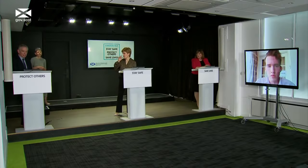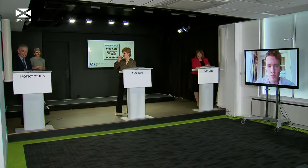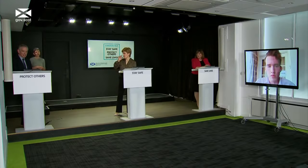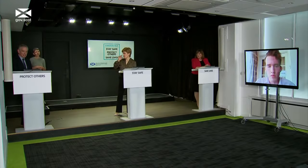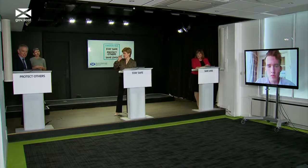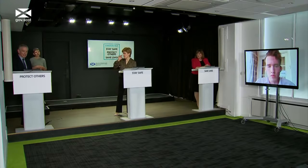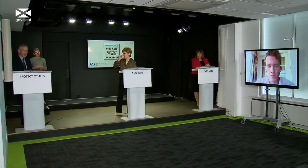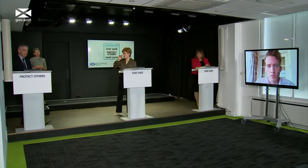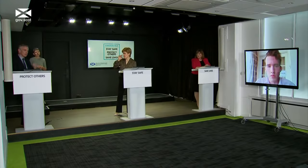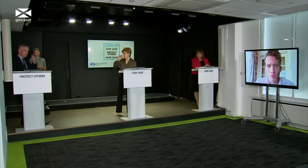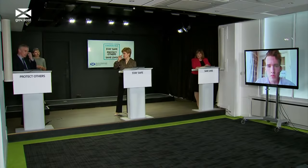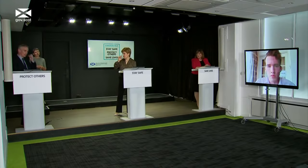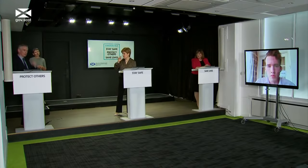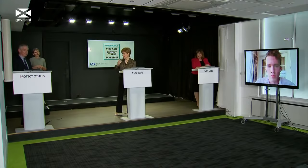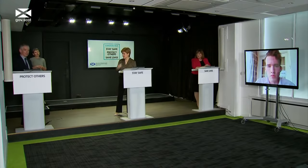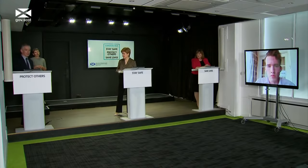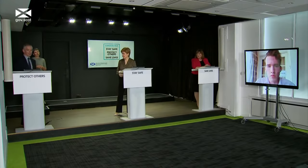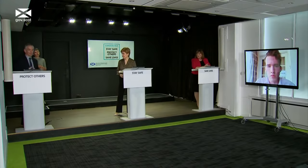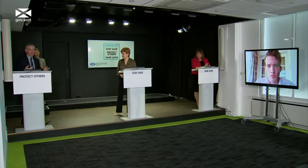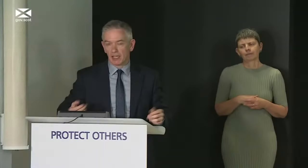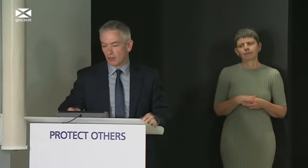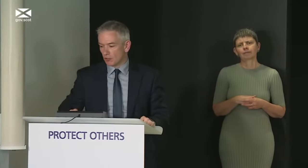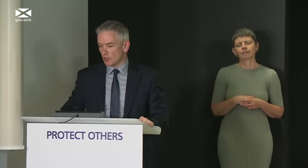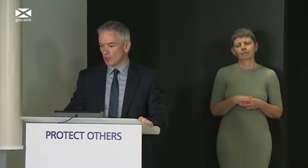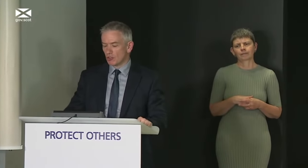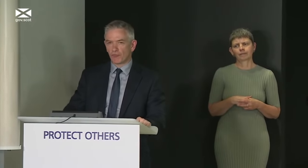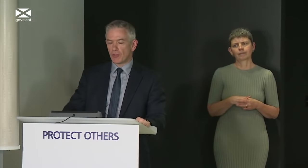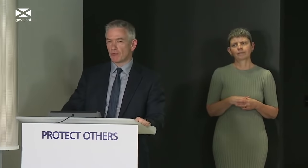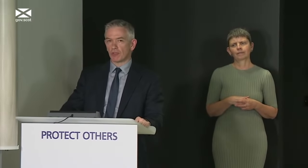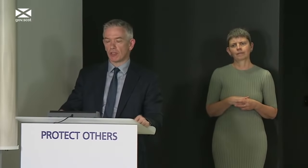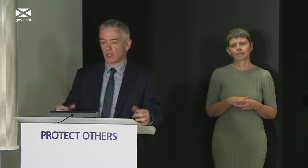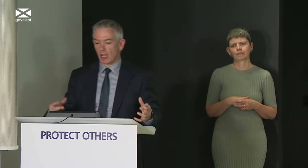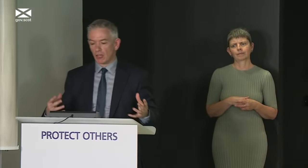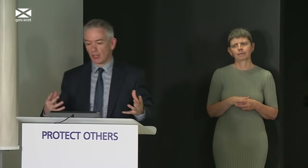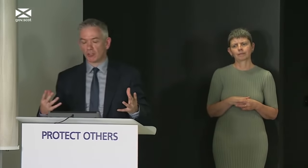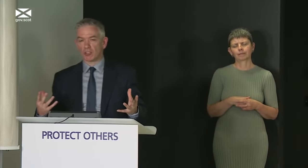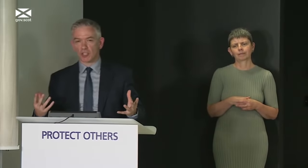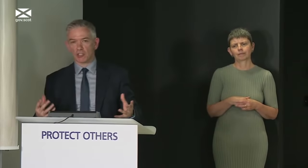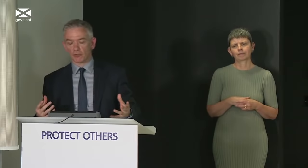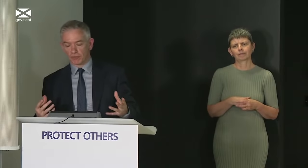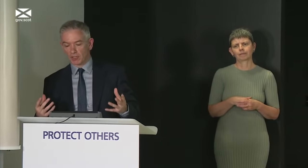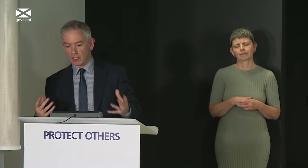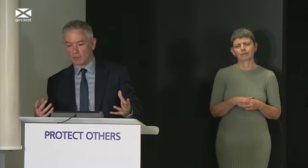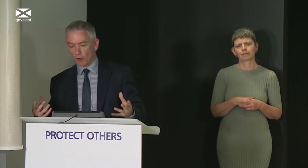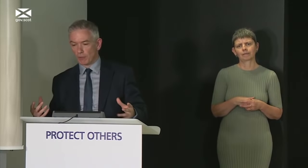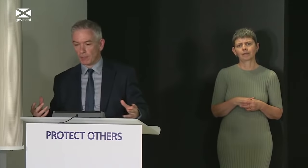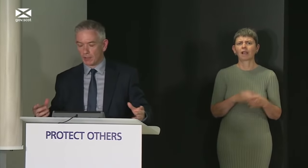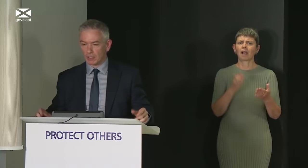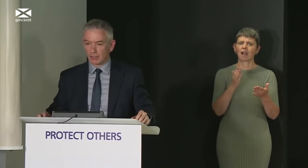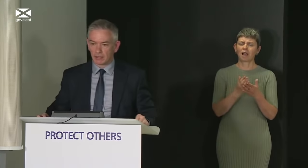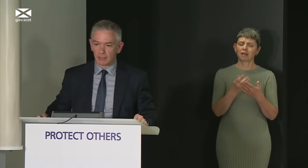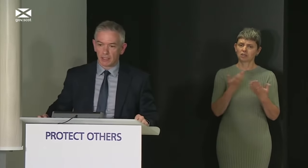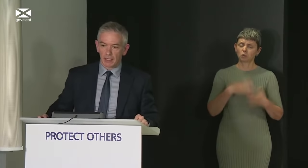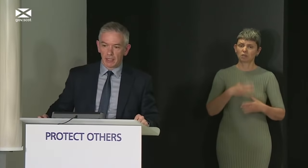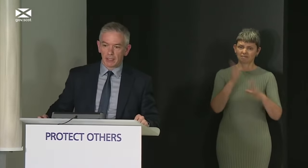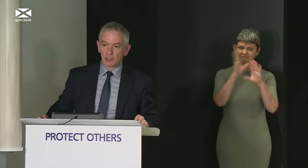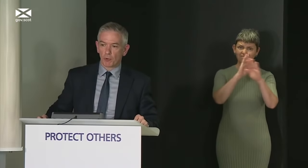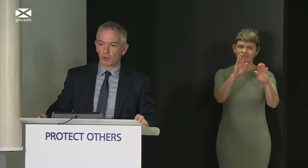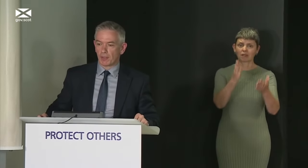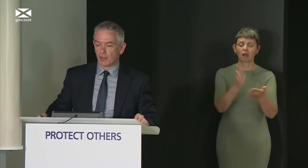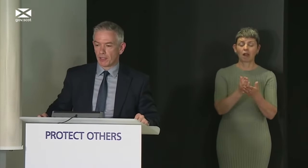I would want to say is, as I guess I stand here today, just feeling an utter sense of disappointment and